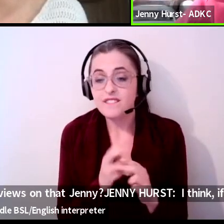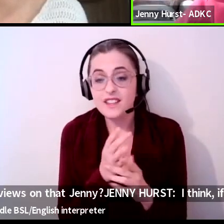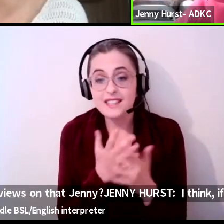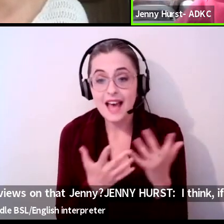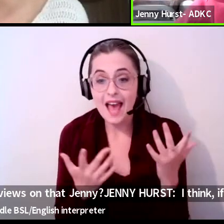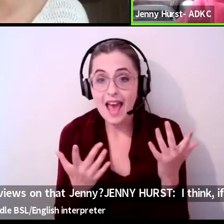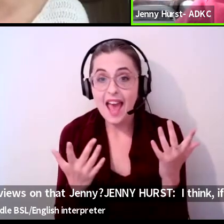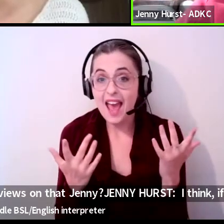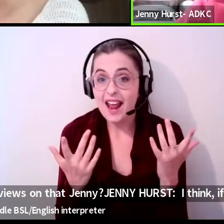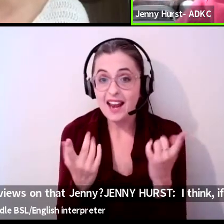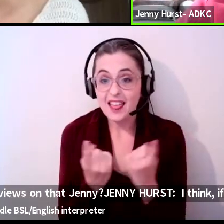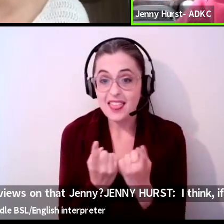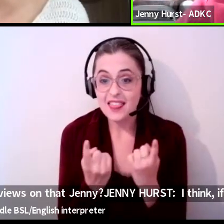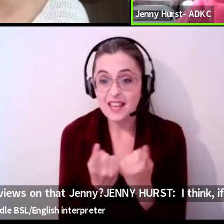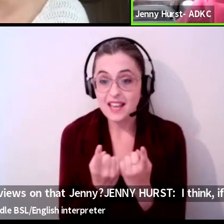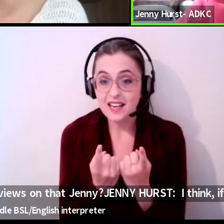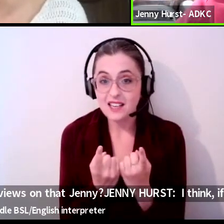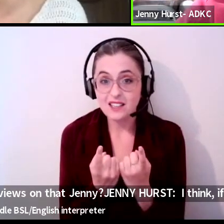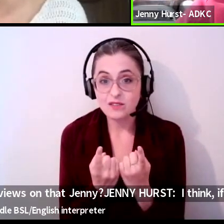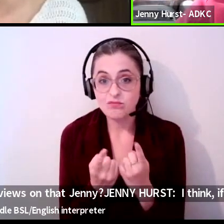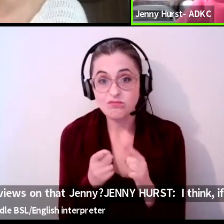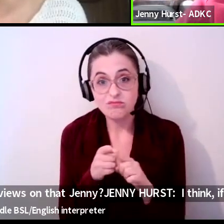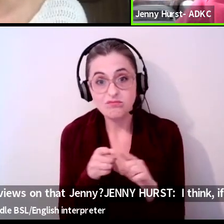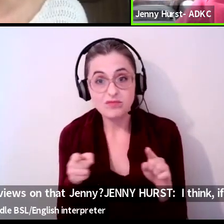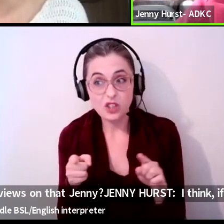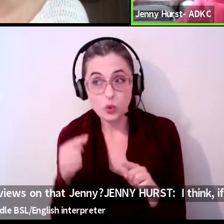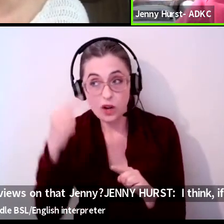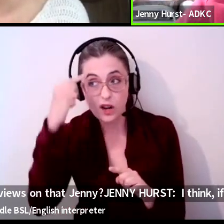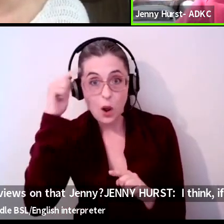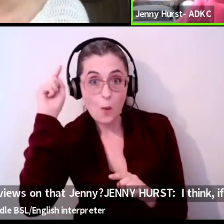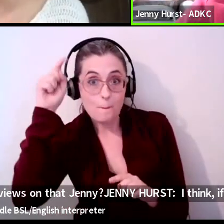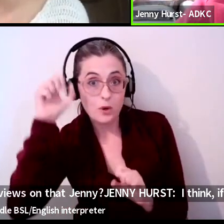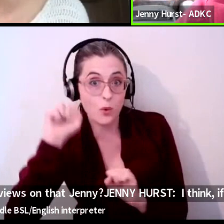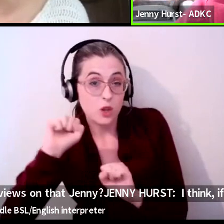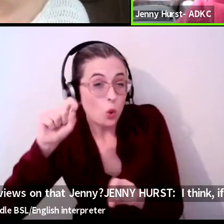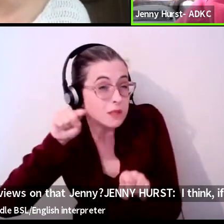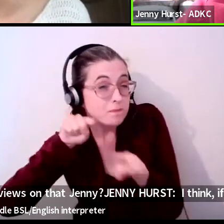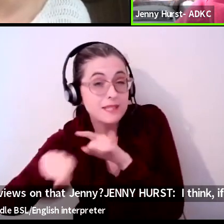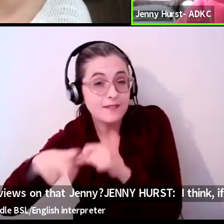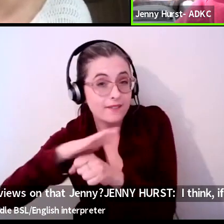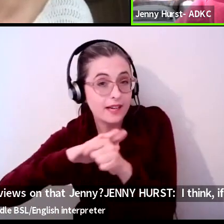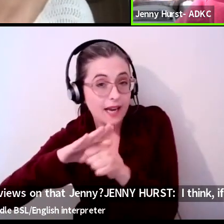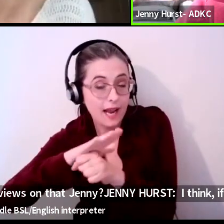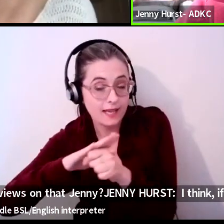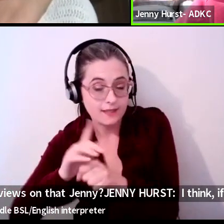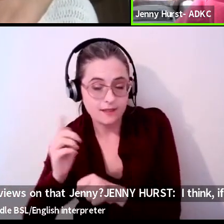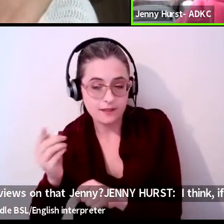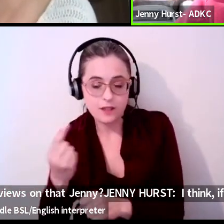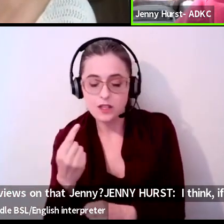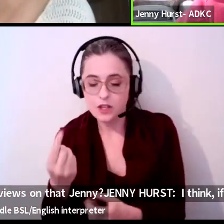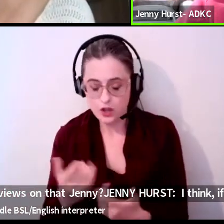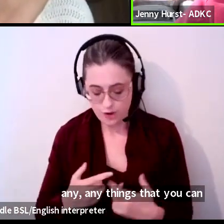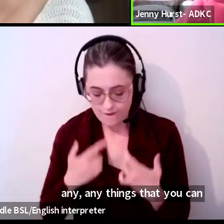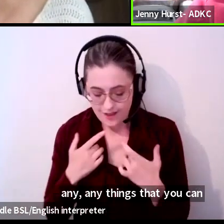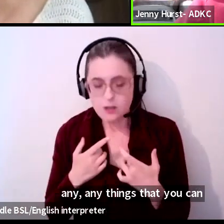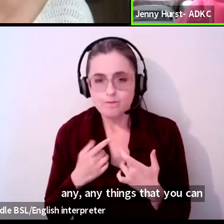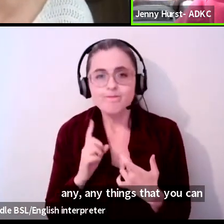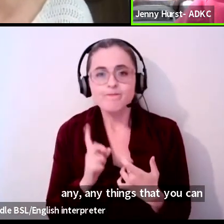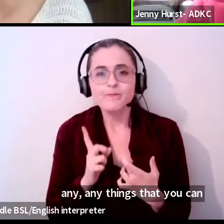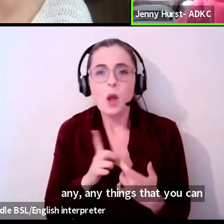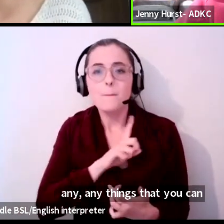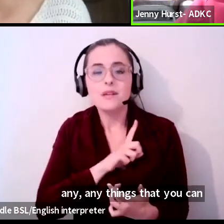things that you can think of in your specific case that you can argue is as a